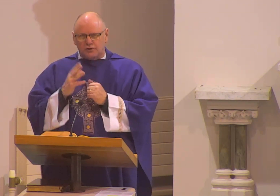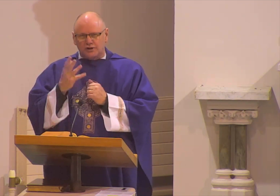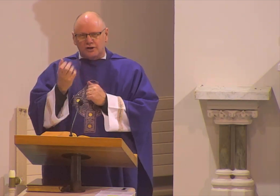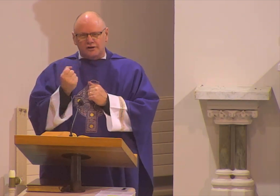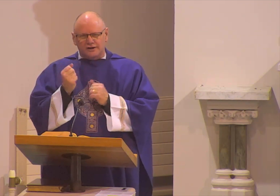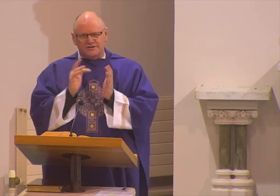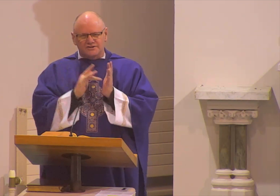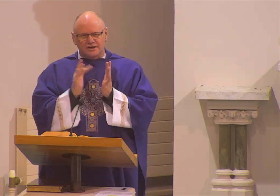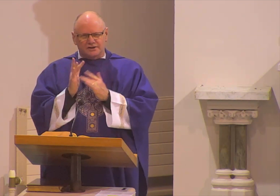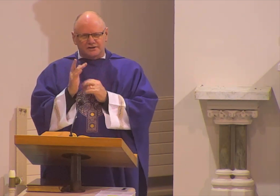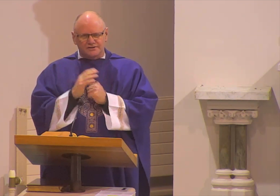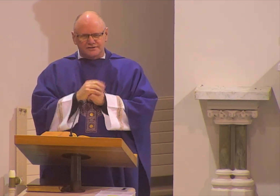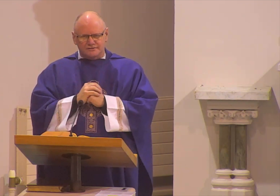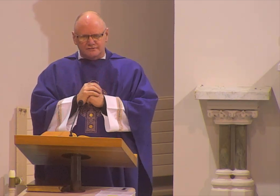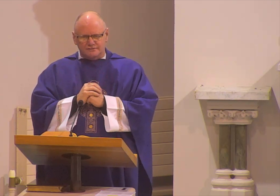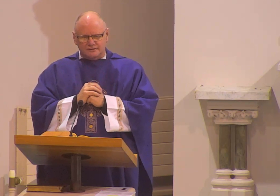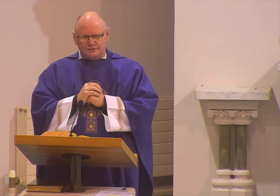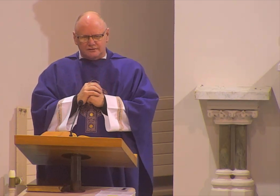to acknowledge